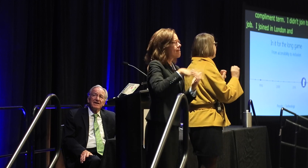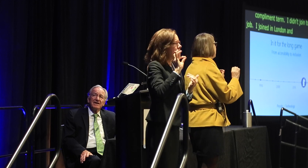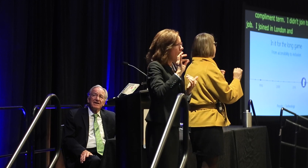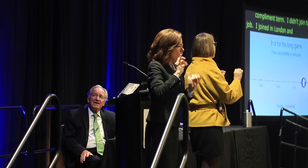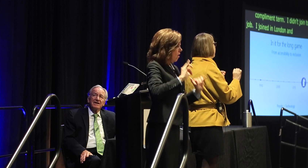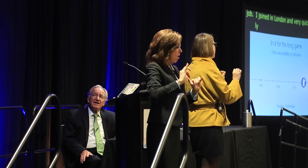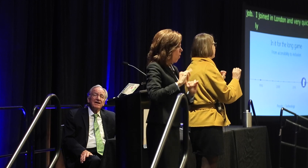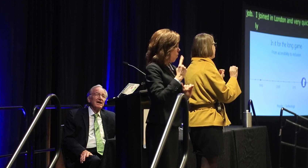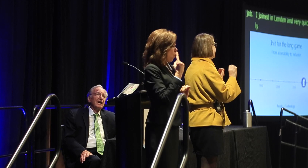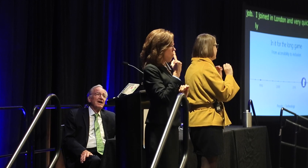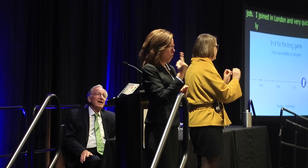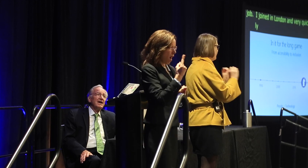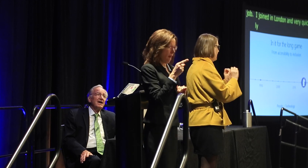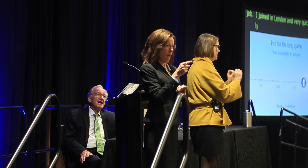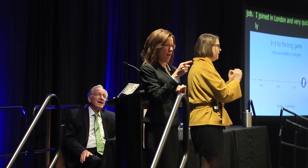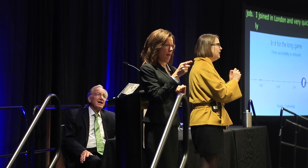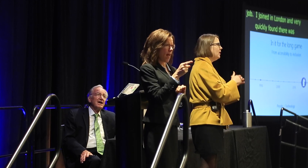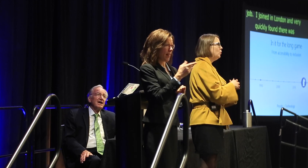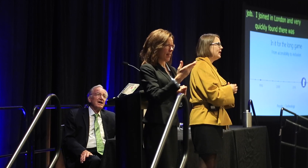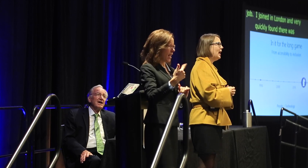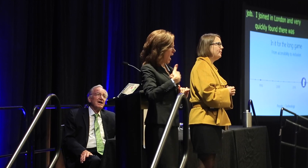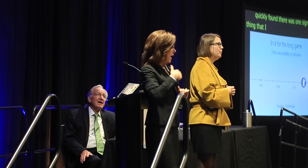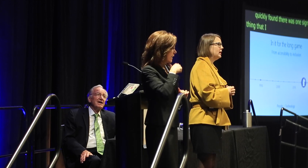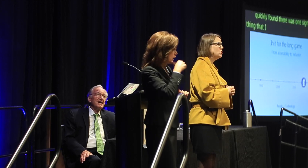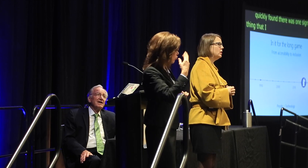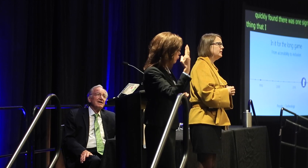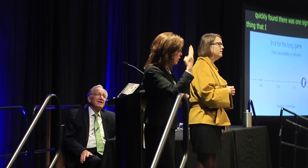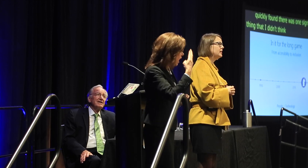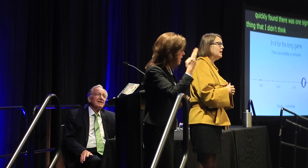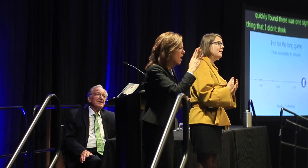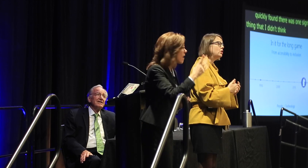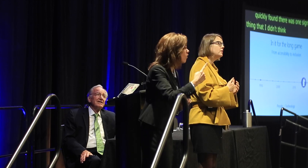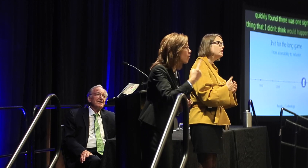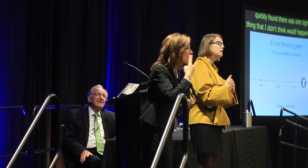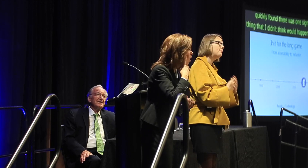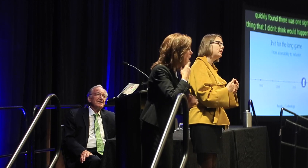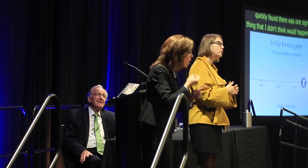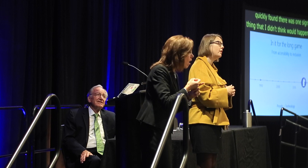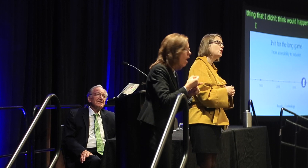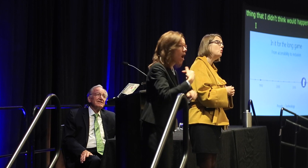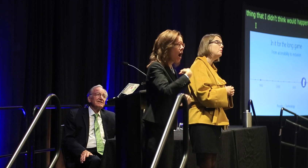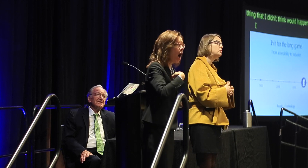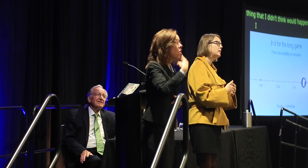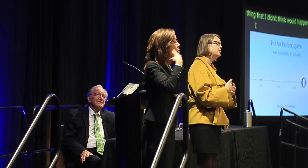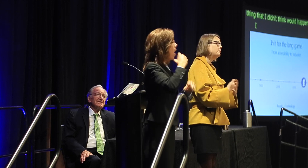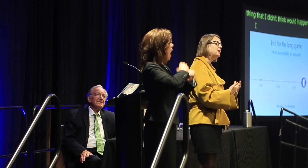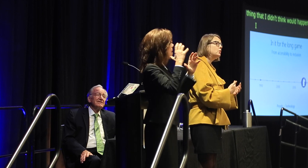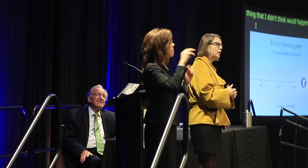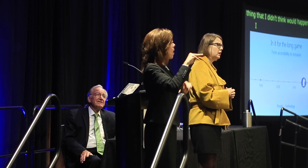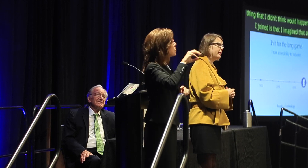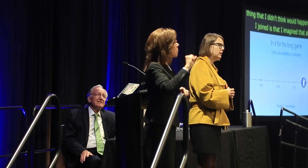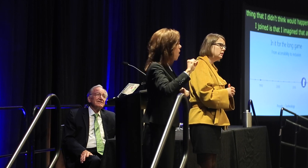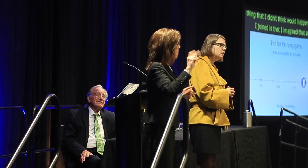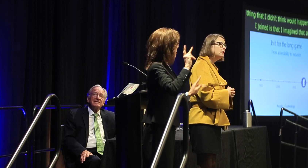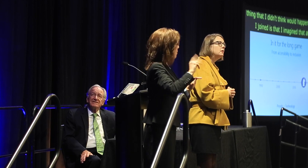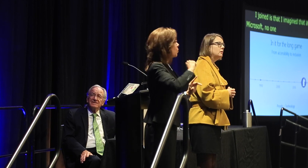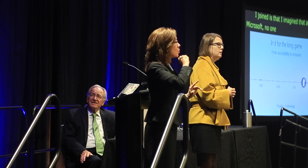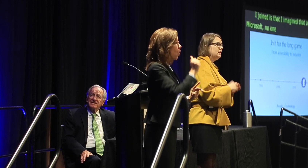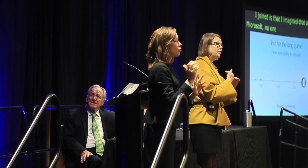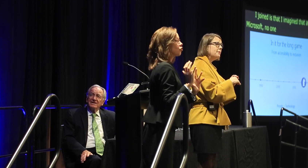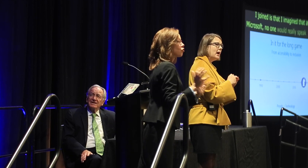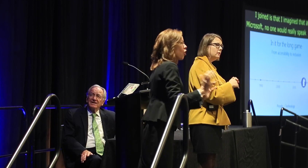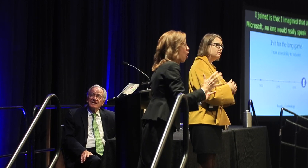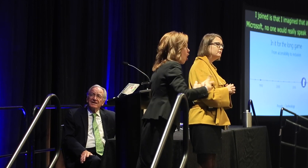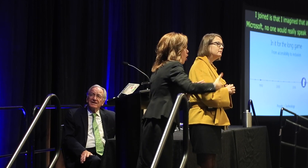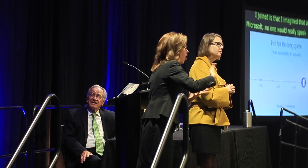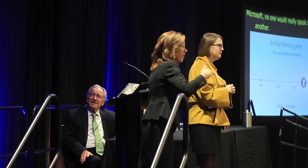one significant thing that I didn't think would happen when I joined, is that I imagined that at Microsoft no one would really speak to one another.